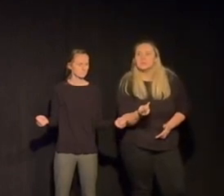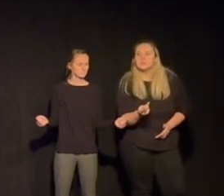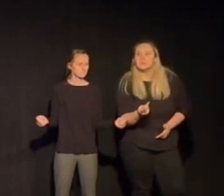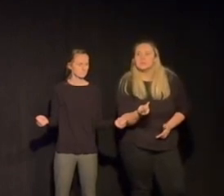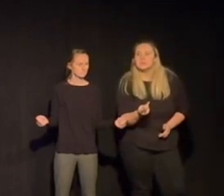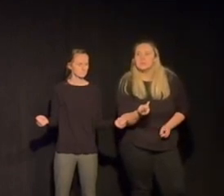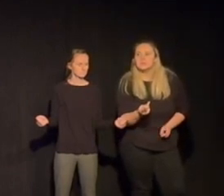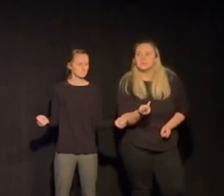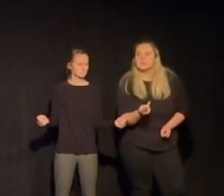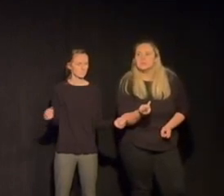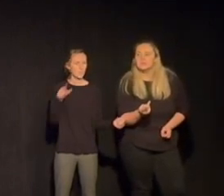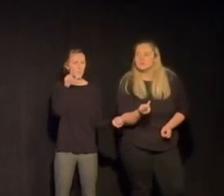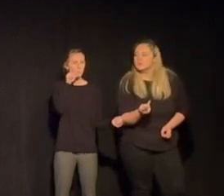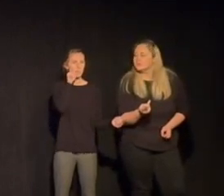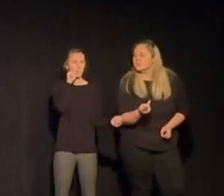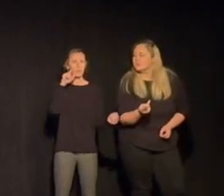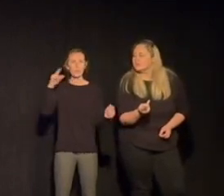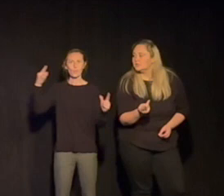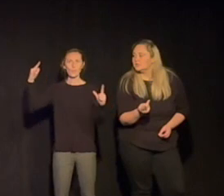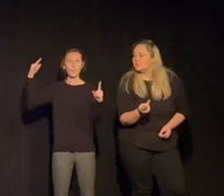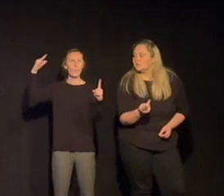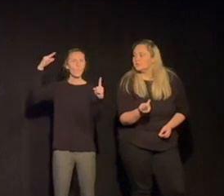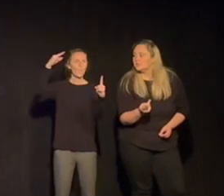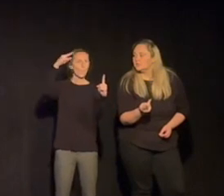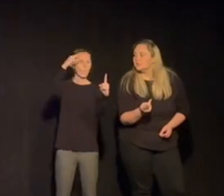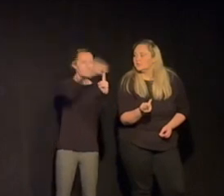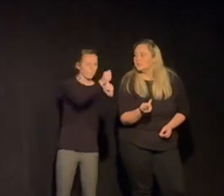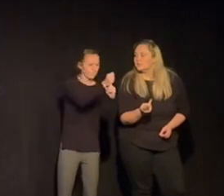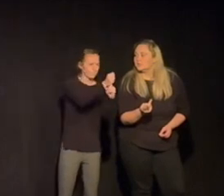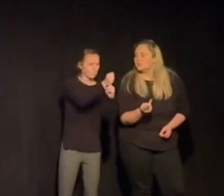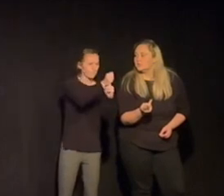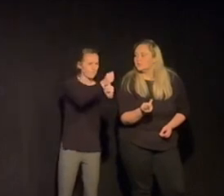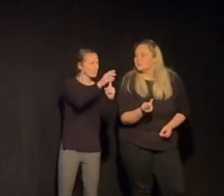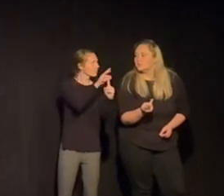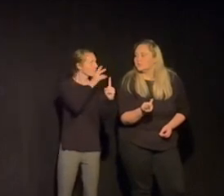Swallowed by a heron. Did you see him?